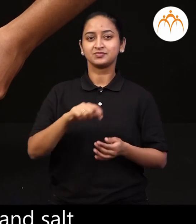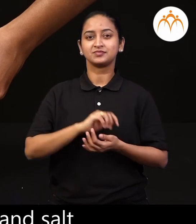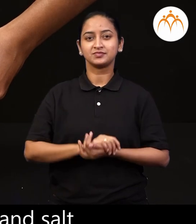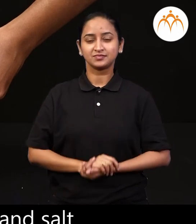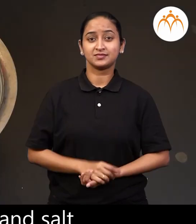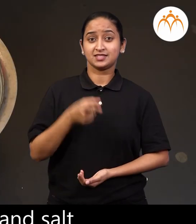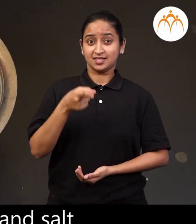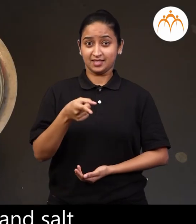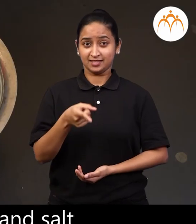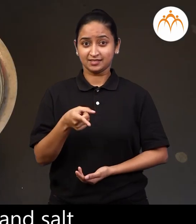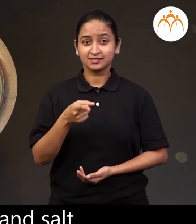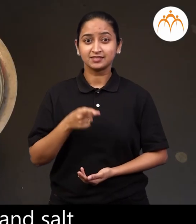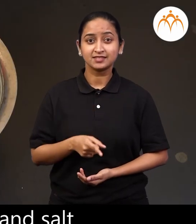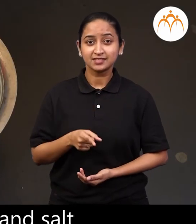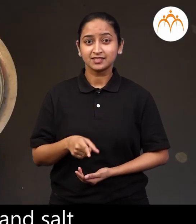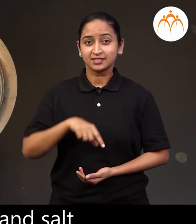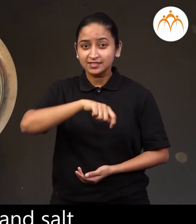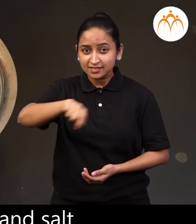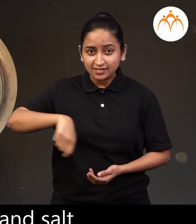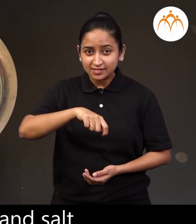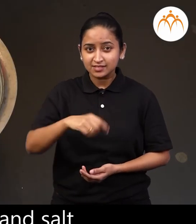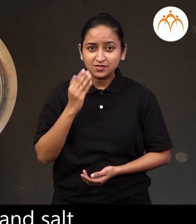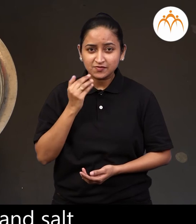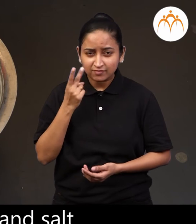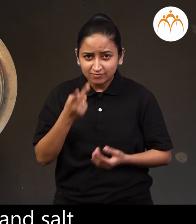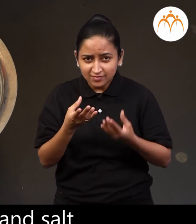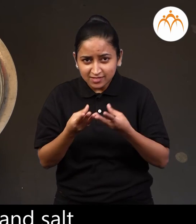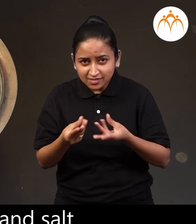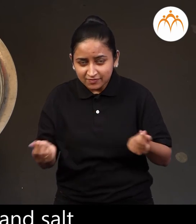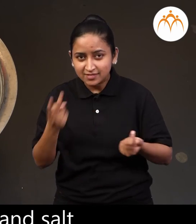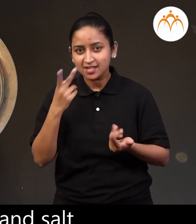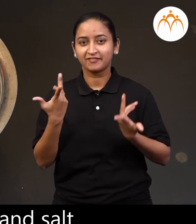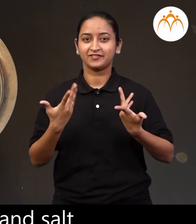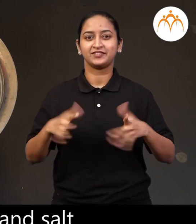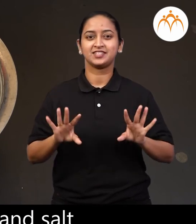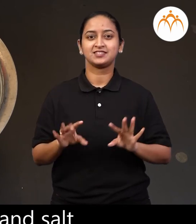Now, sugar and salt are completely dissolved.